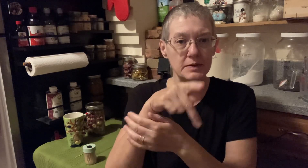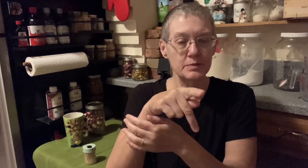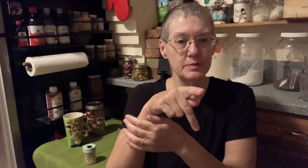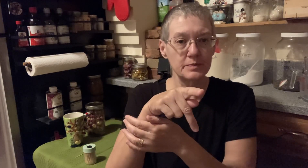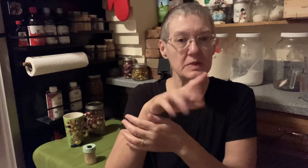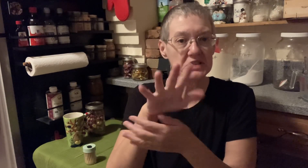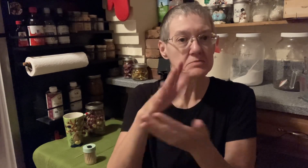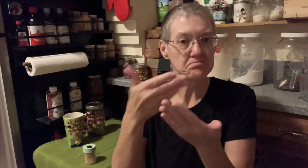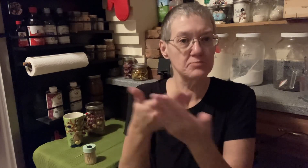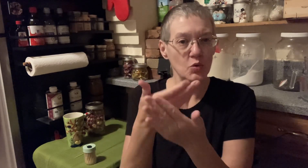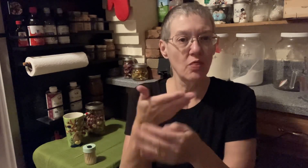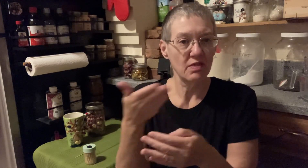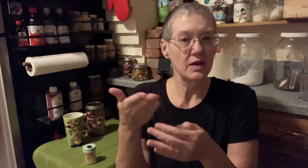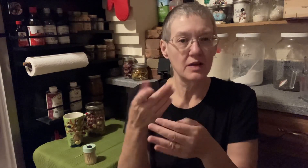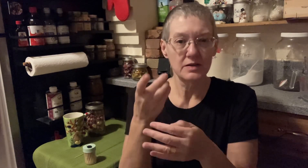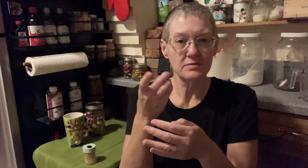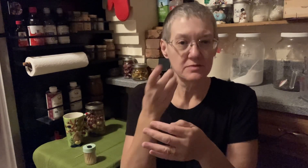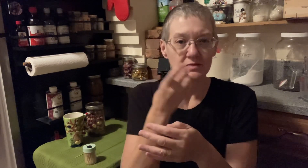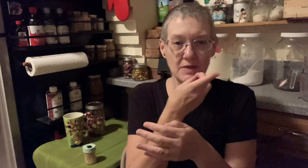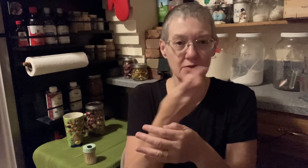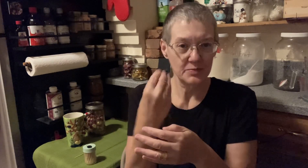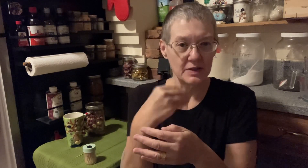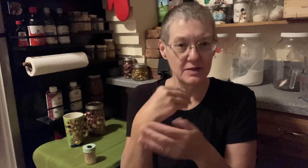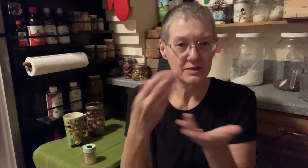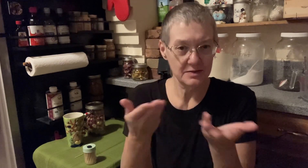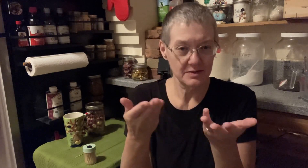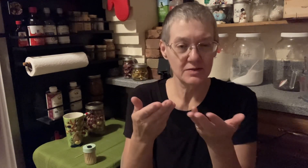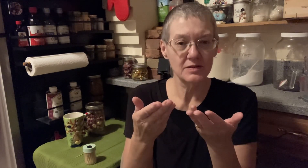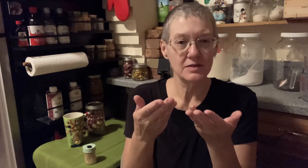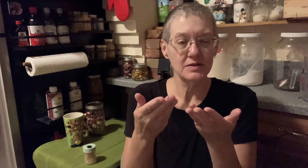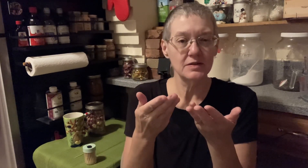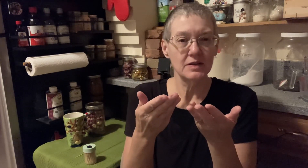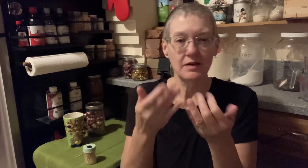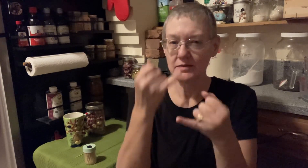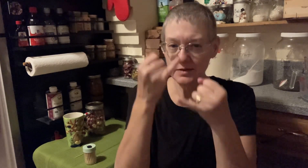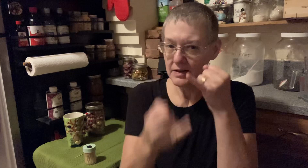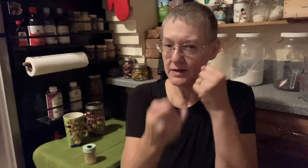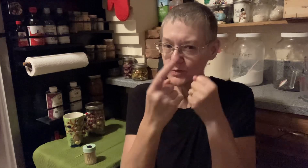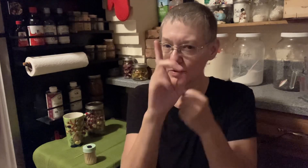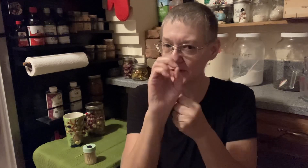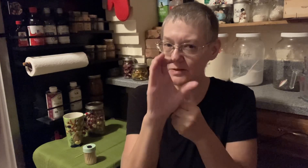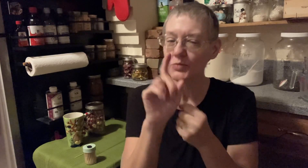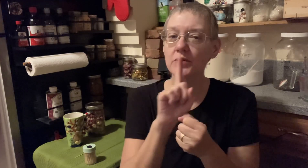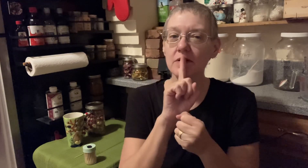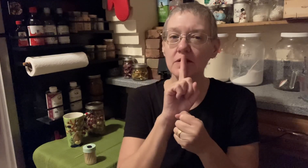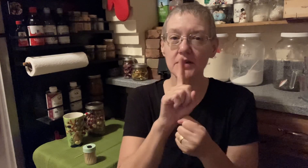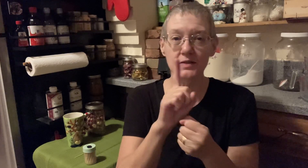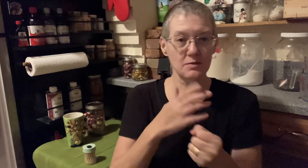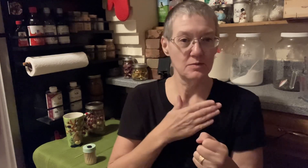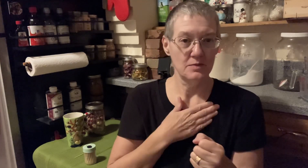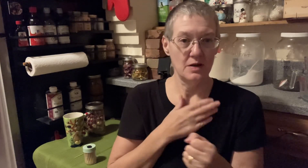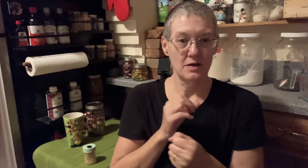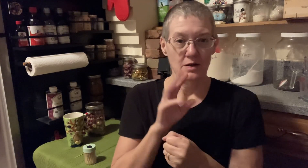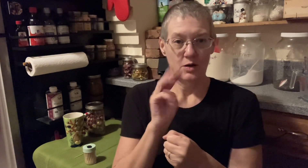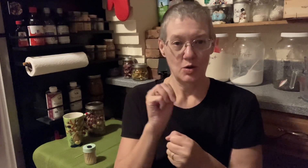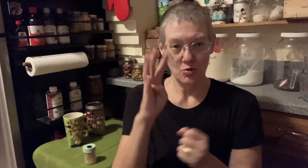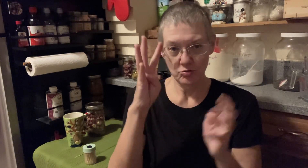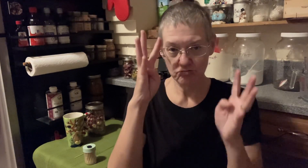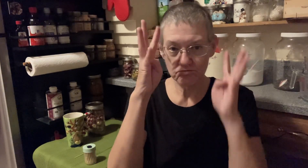Then there's going to be a new video about keto cheese dip. It's kind of a new thing we've been making here. And the last video of December is going to be my